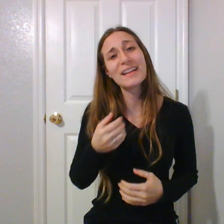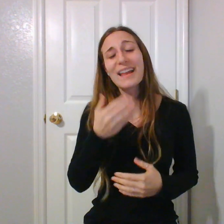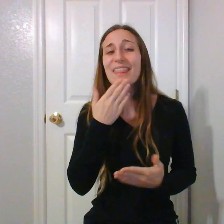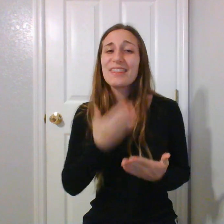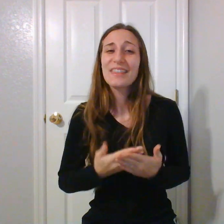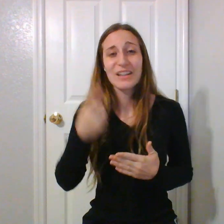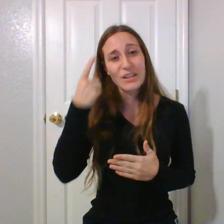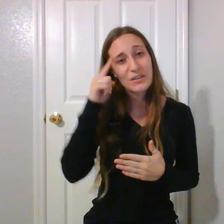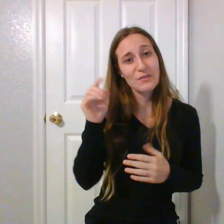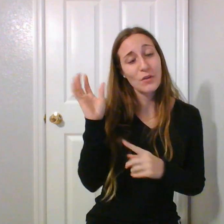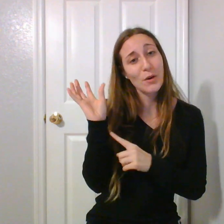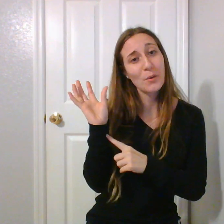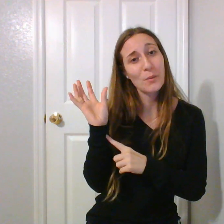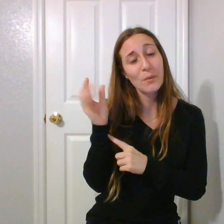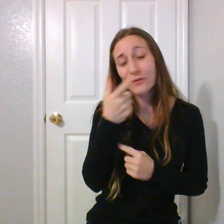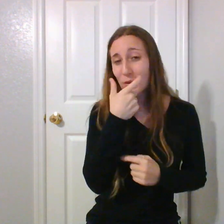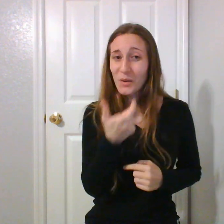all in a future video bye guys